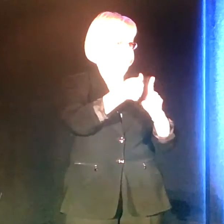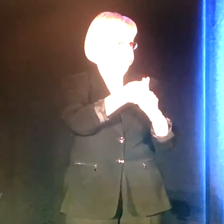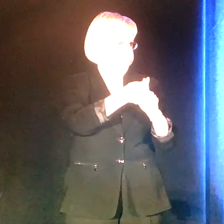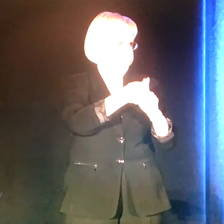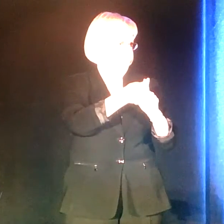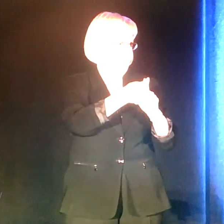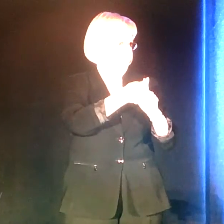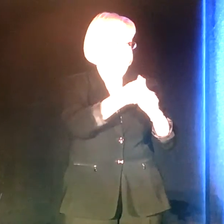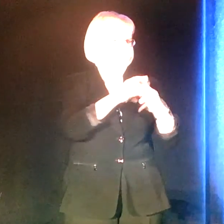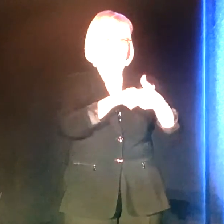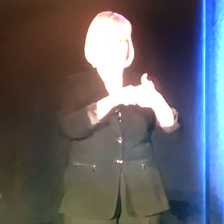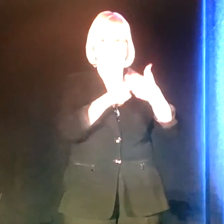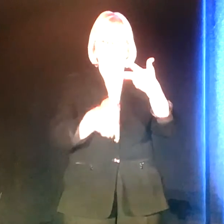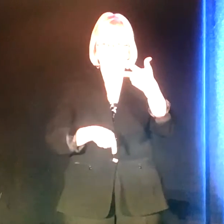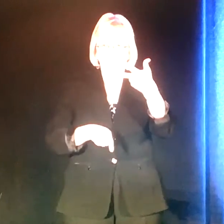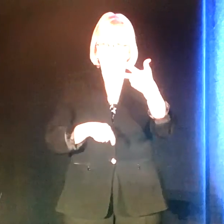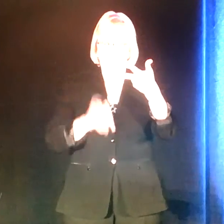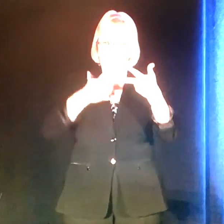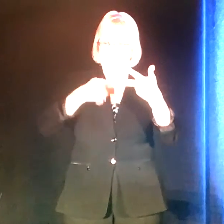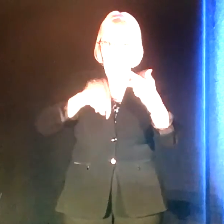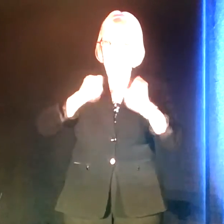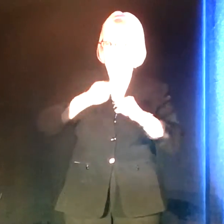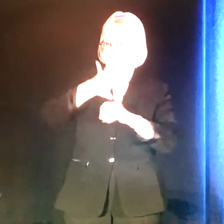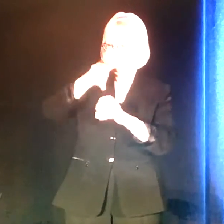The interpreting process itself is the third one.